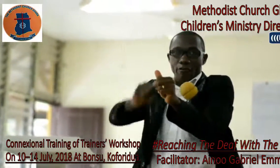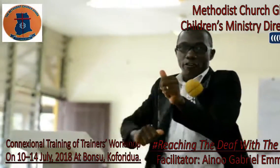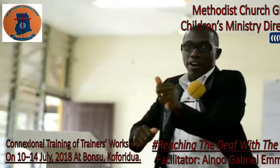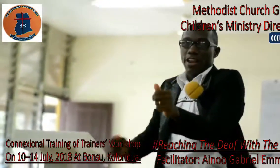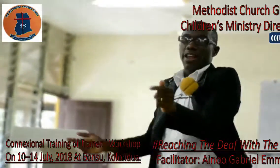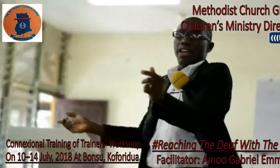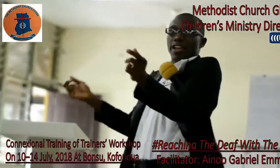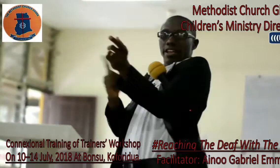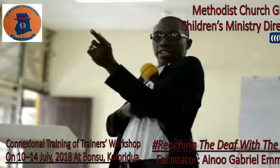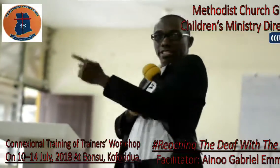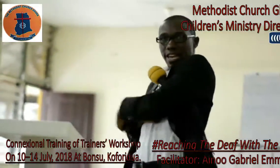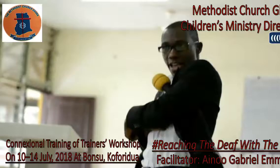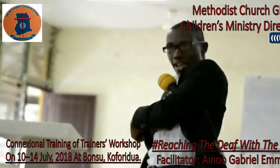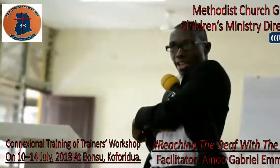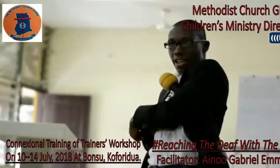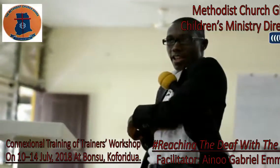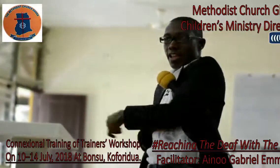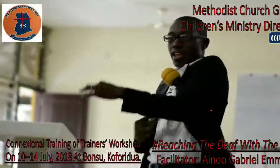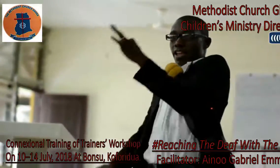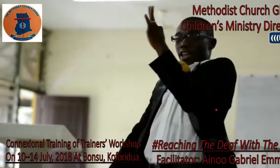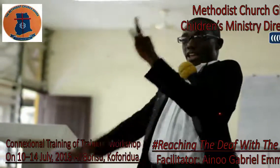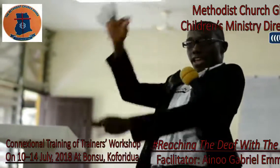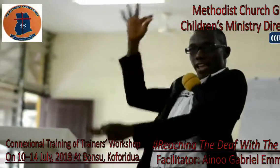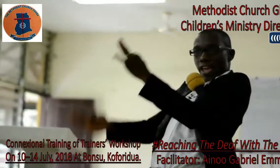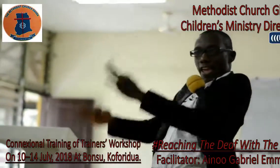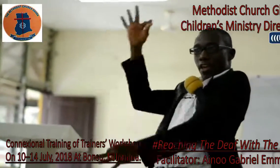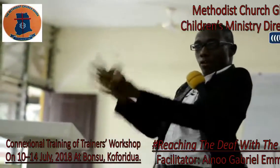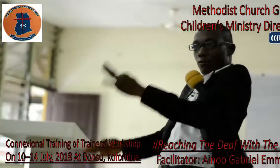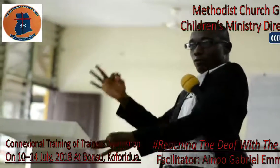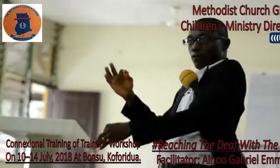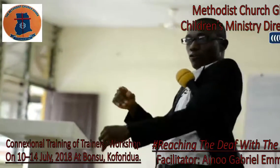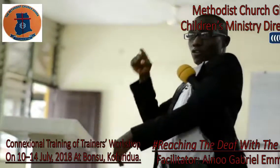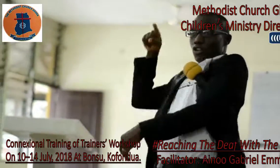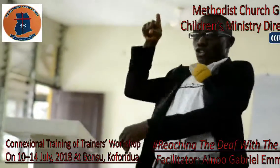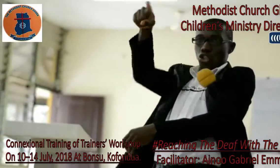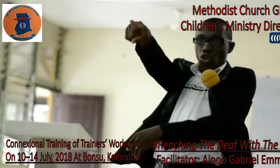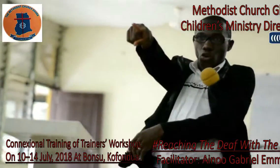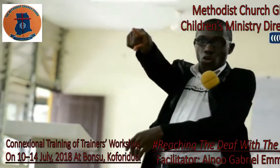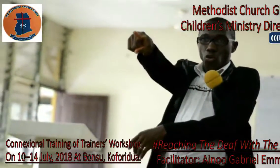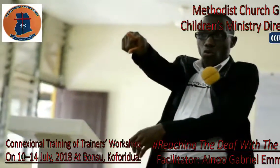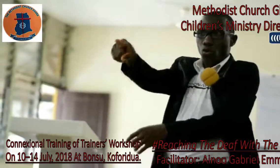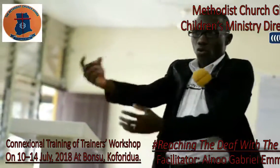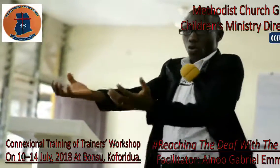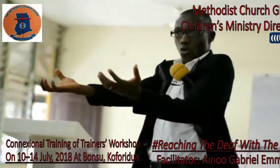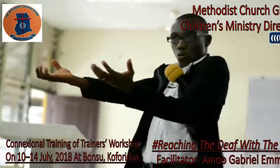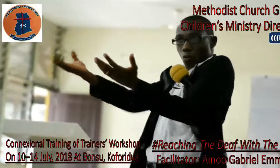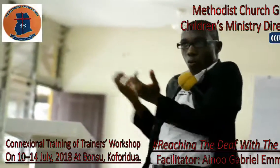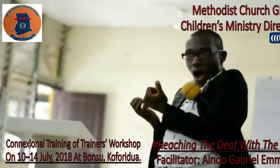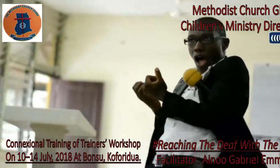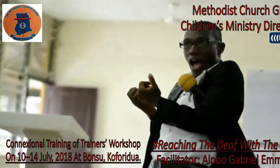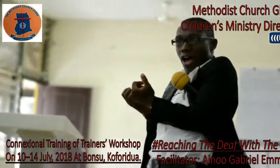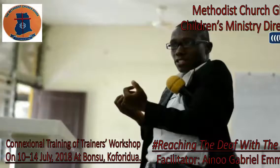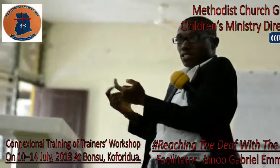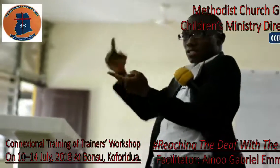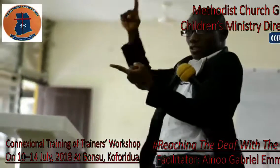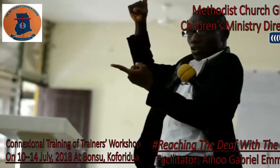every day. If you want